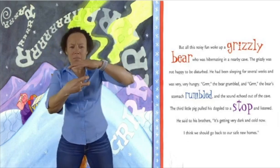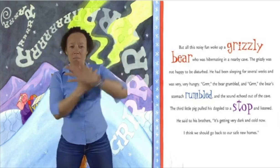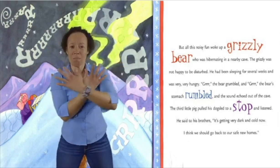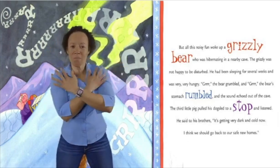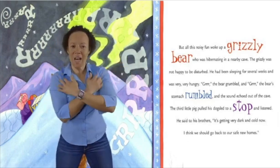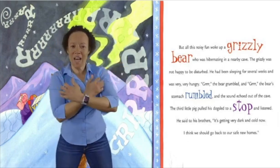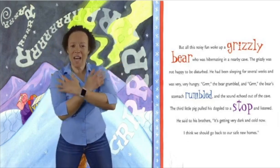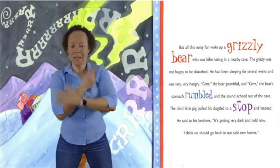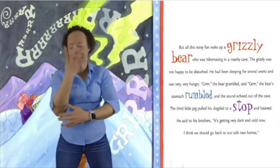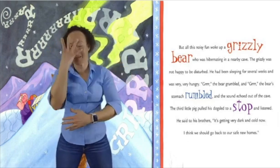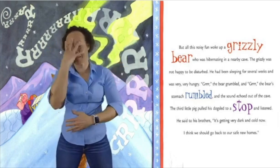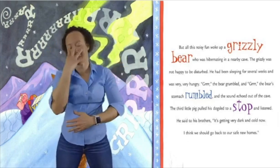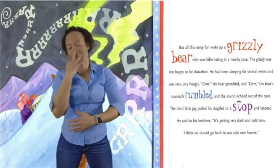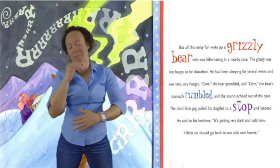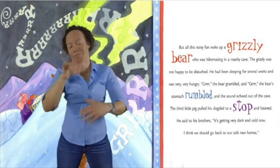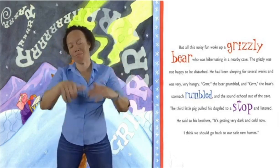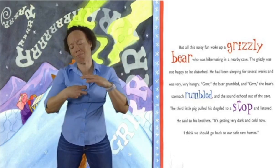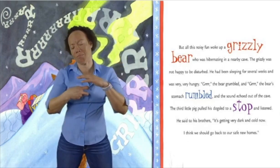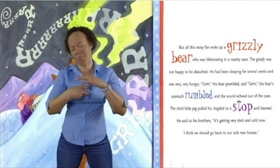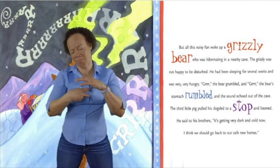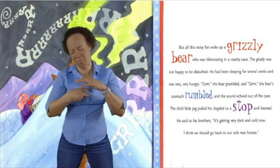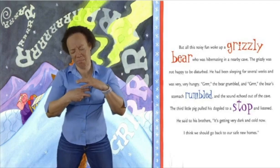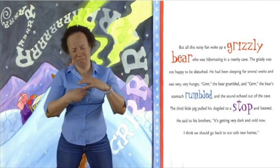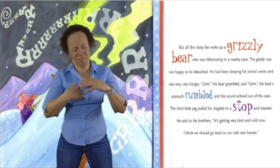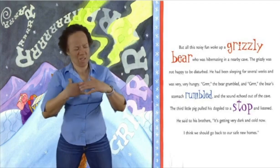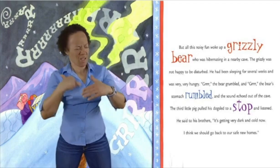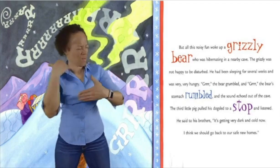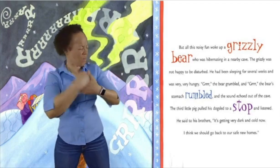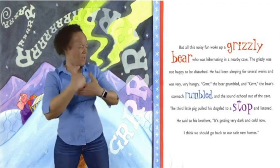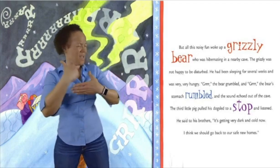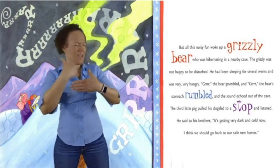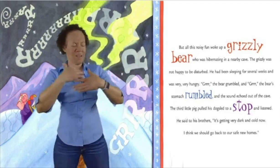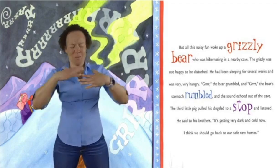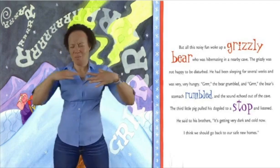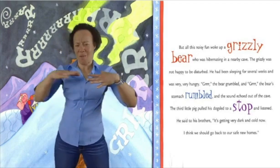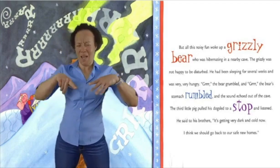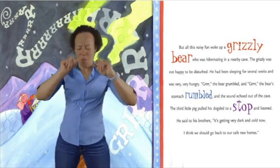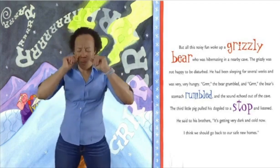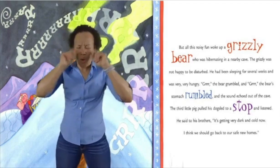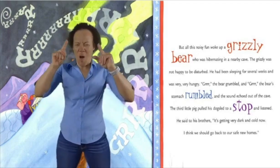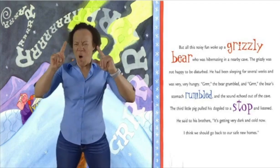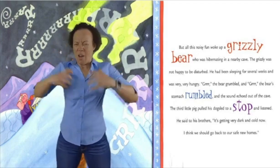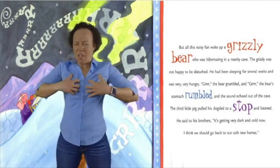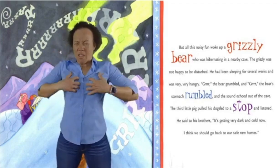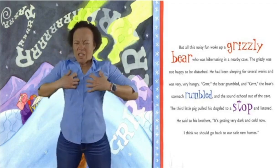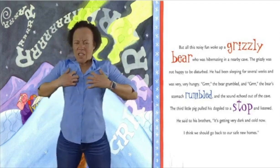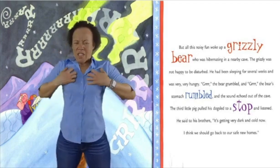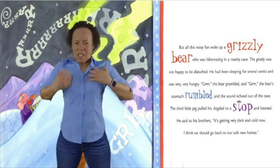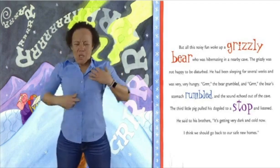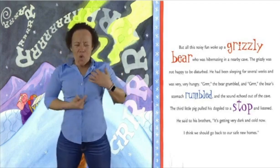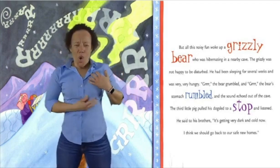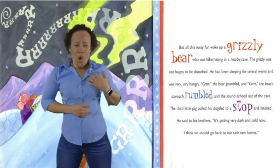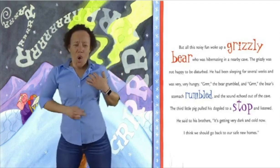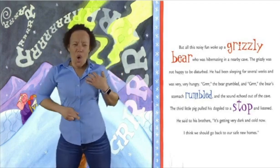Grrr, rumbled the bear. And grrr, the bear's